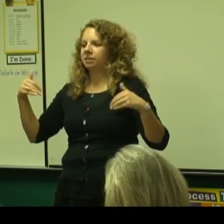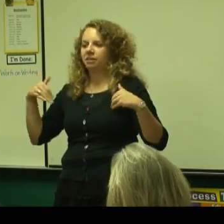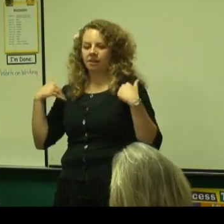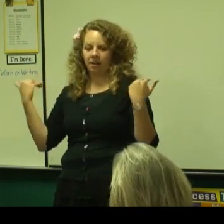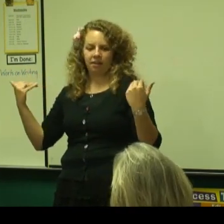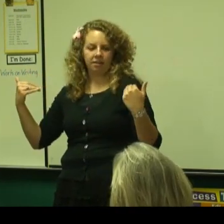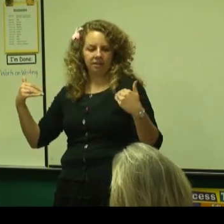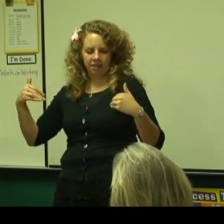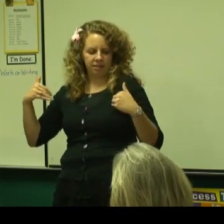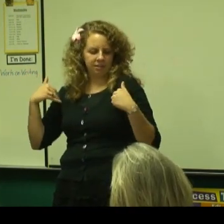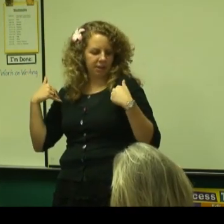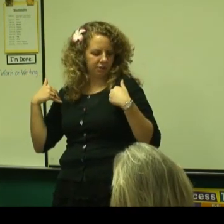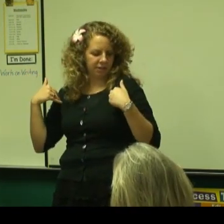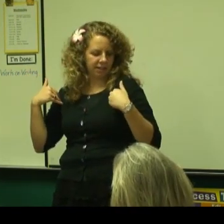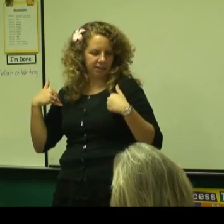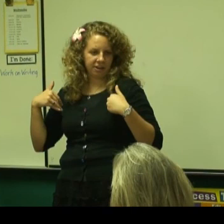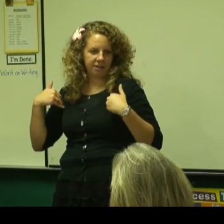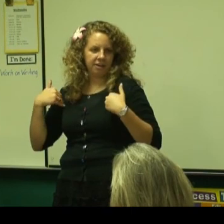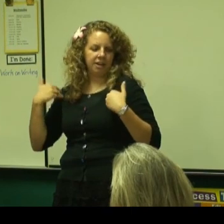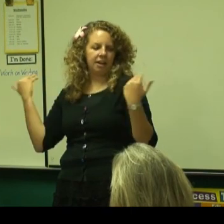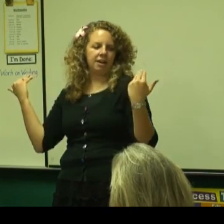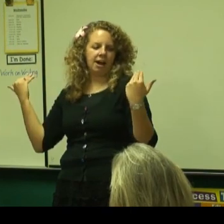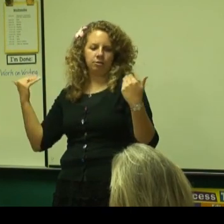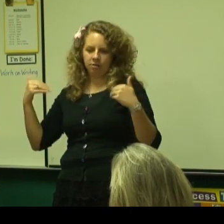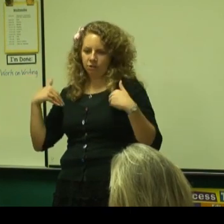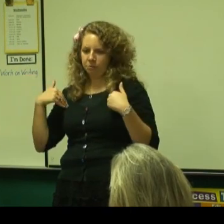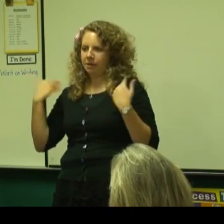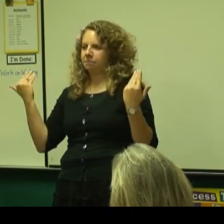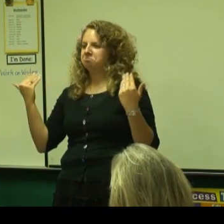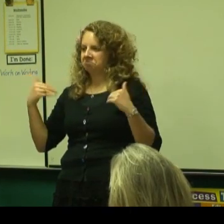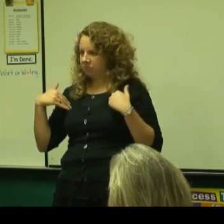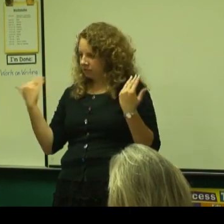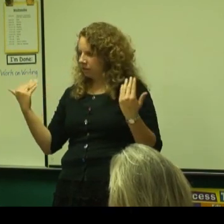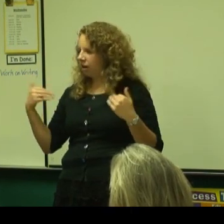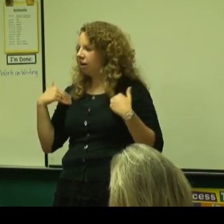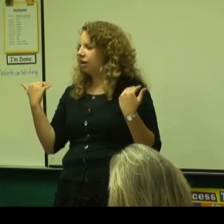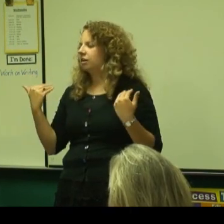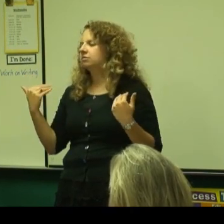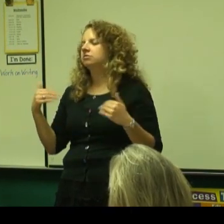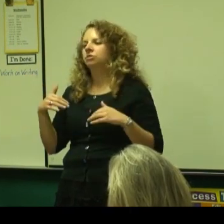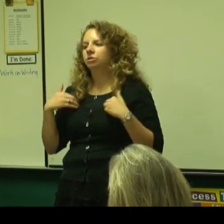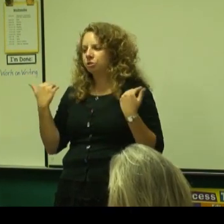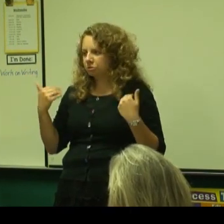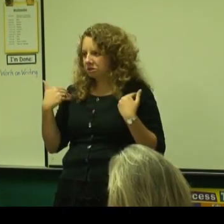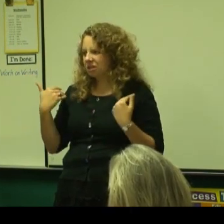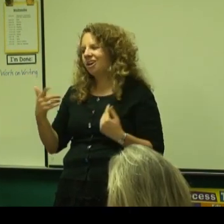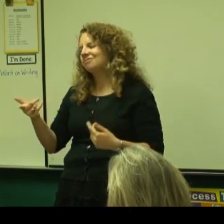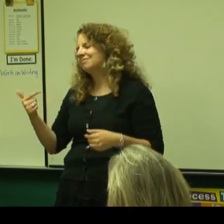like that, yeah. It's kind of going here and out a little bit. Young, youth. Oh,